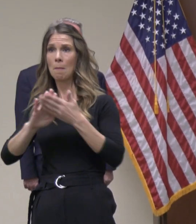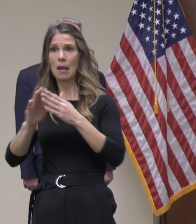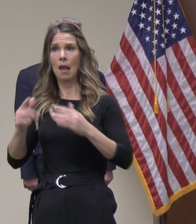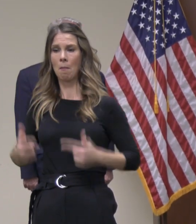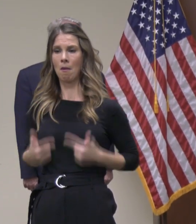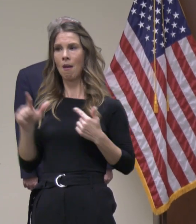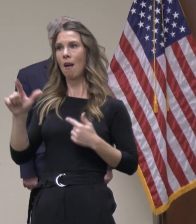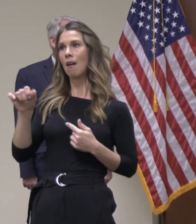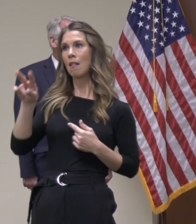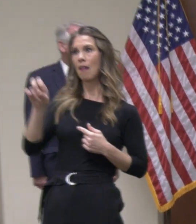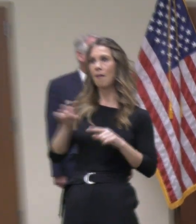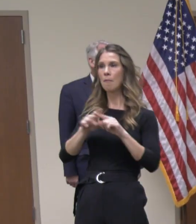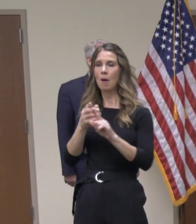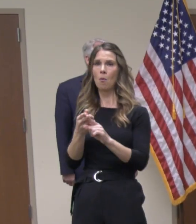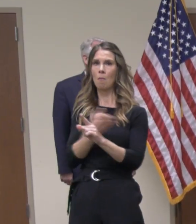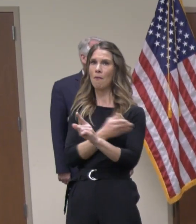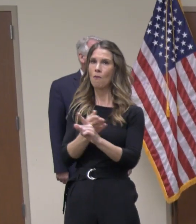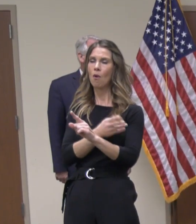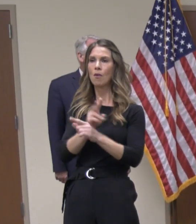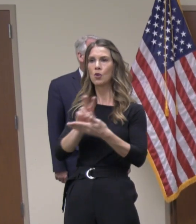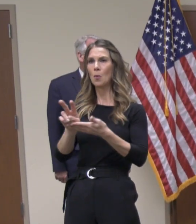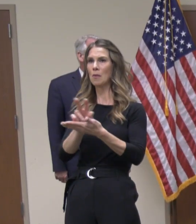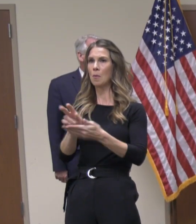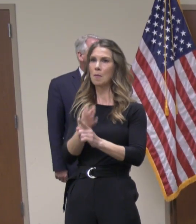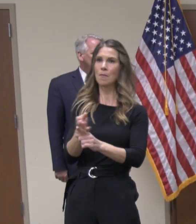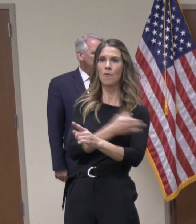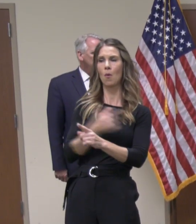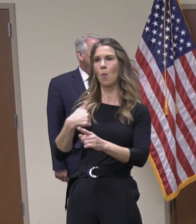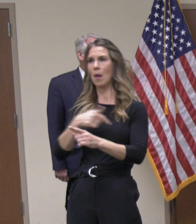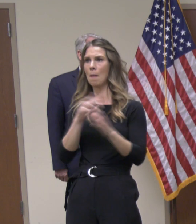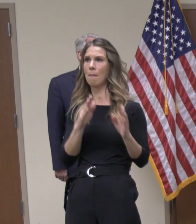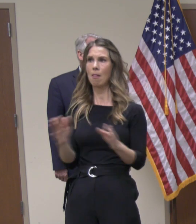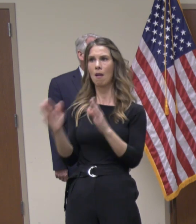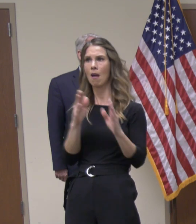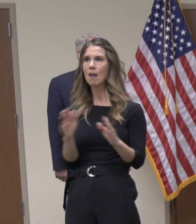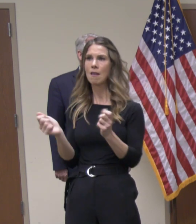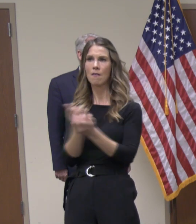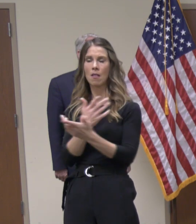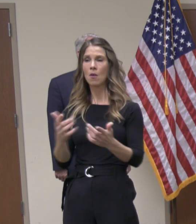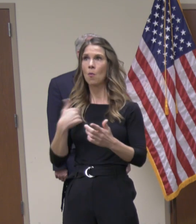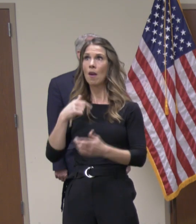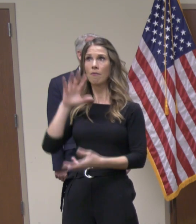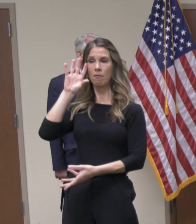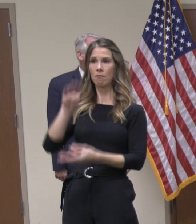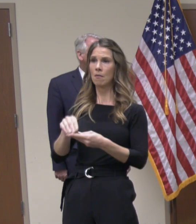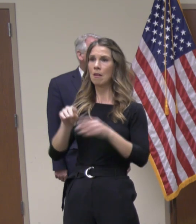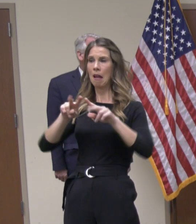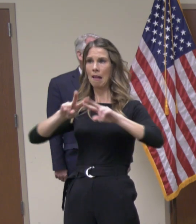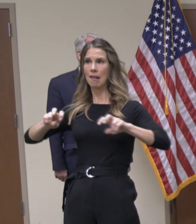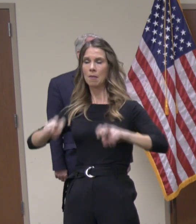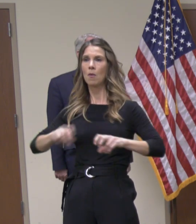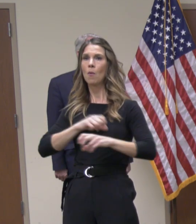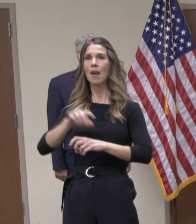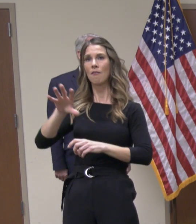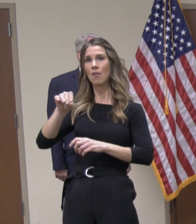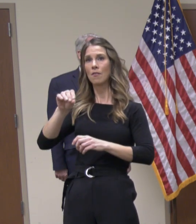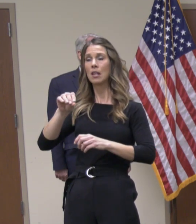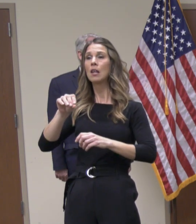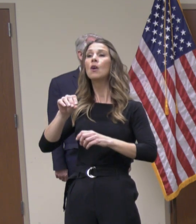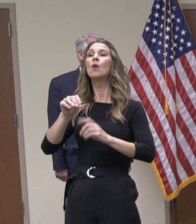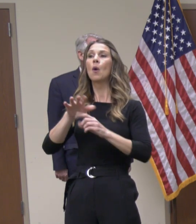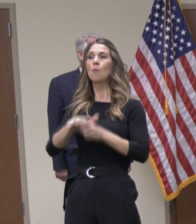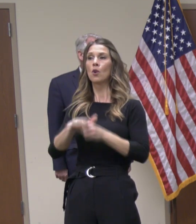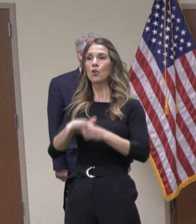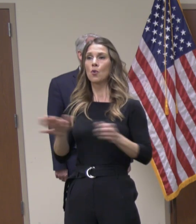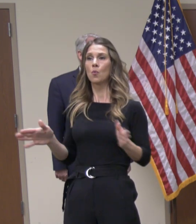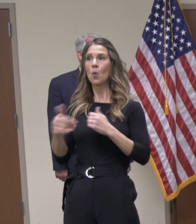to 2 to 3 weeks prior. We've got a complete assessment. We have over 50 negative pressure rooms that are available. We